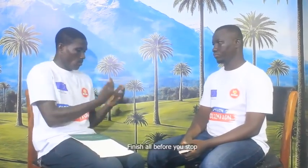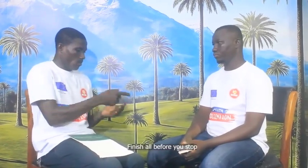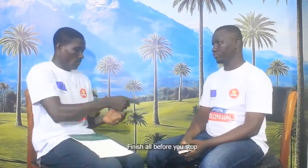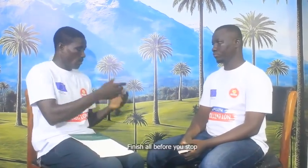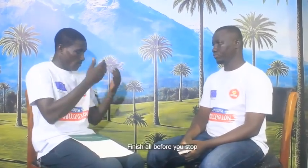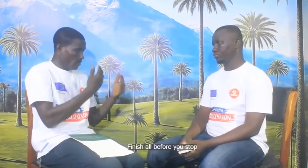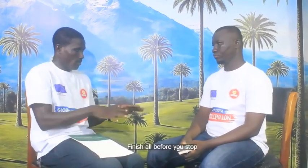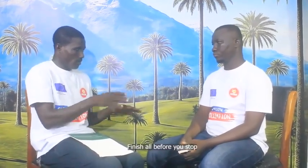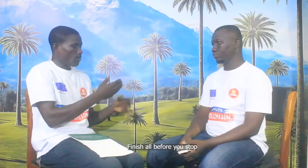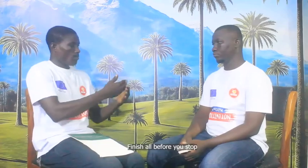Finish all before you stop.